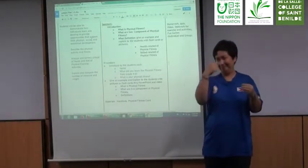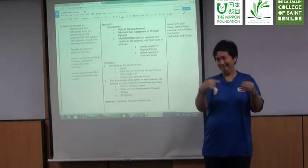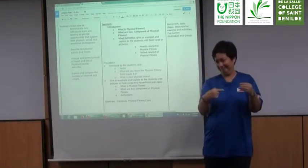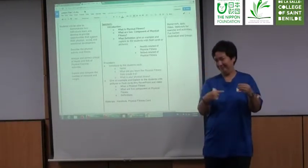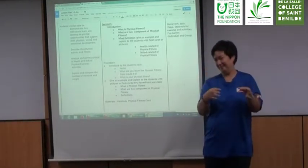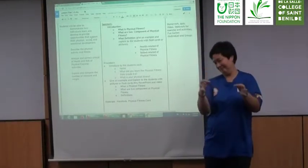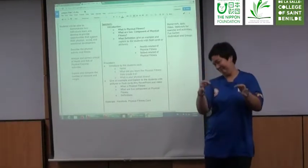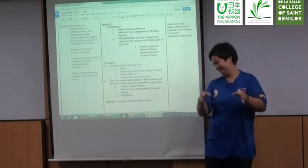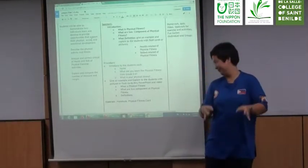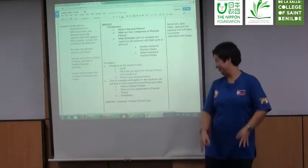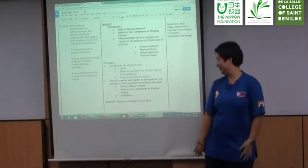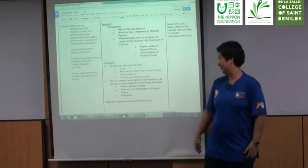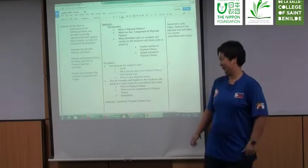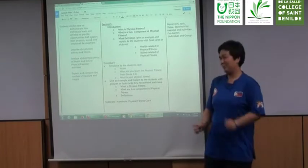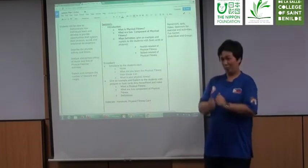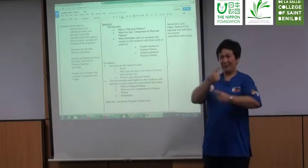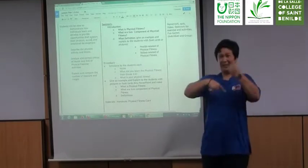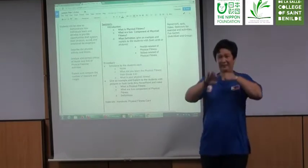We'll have